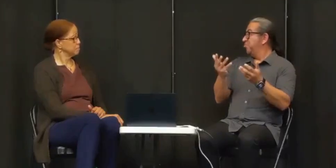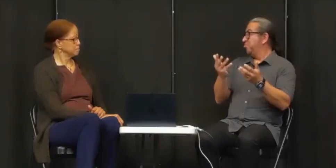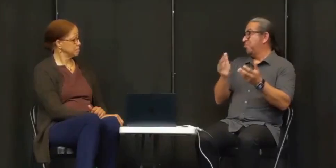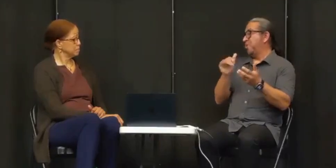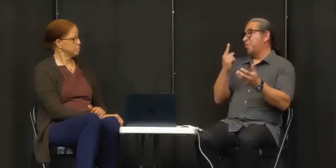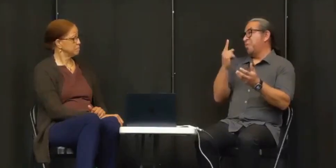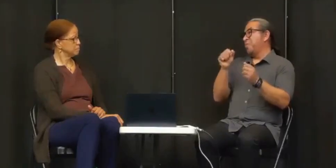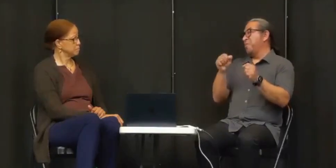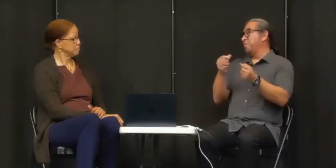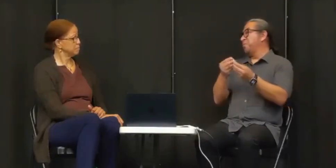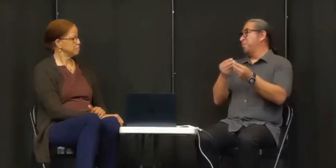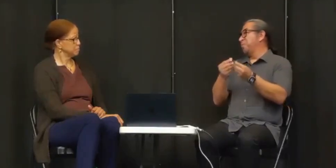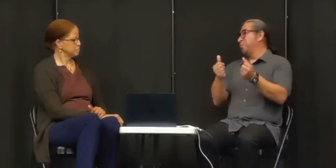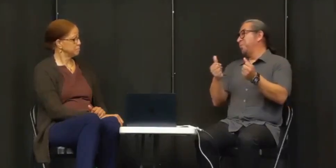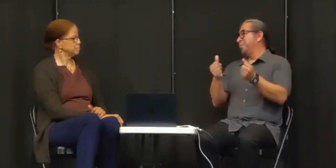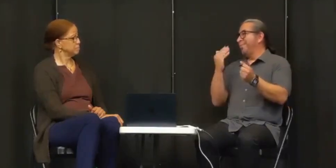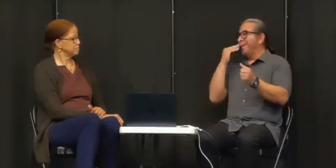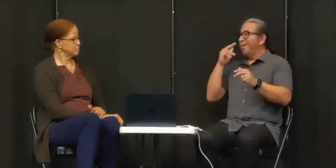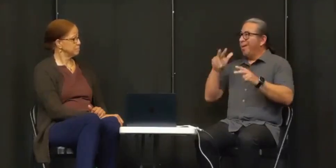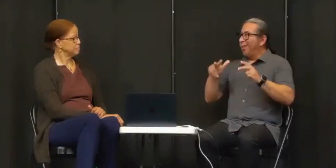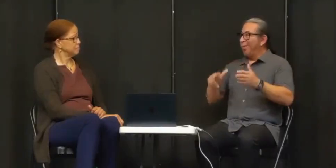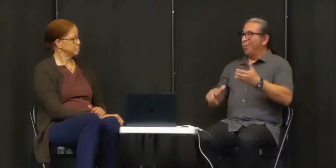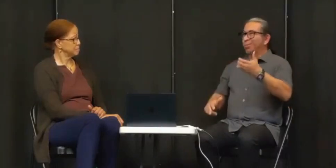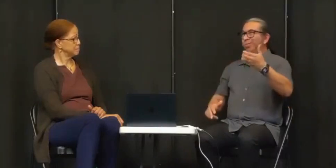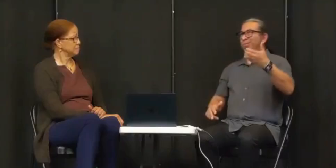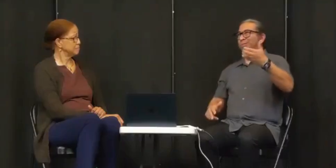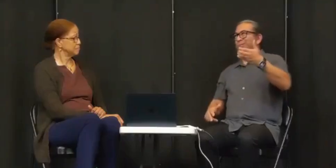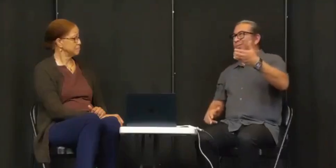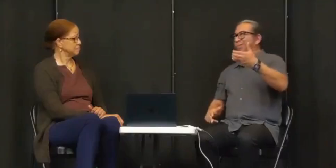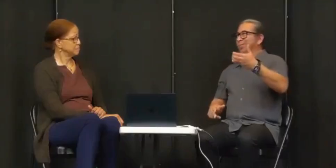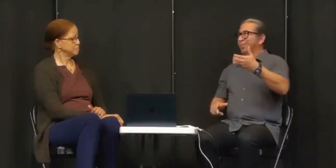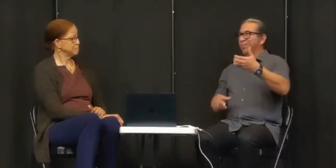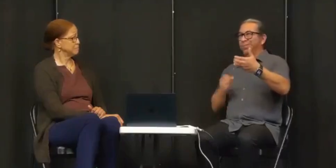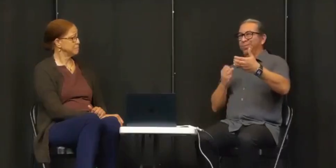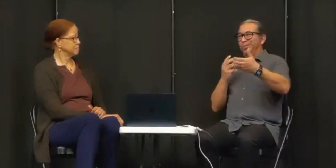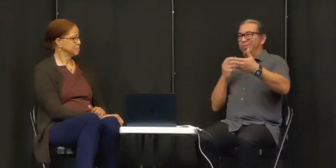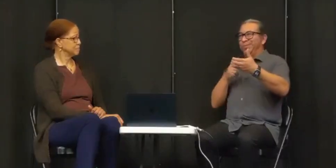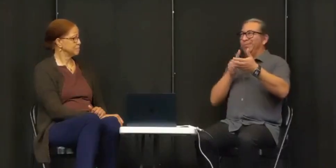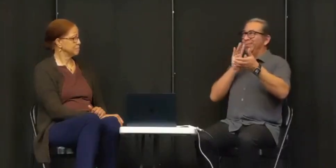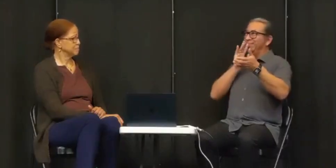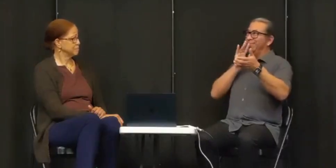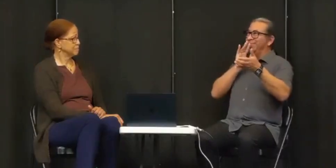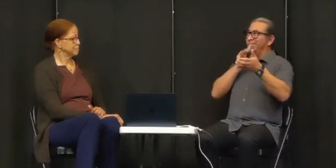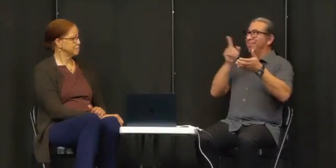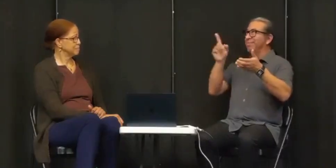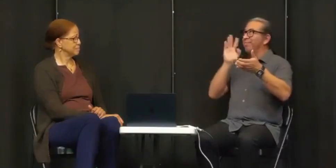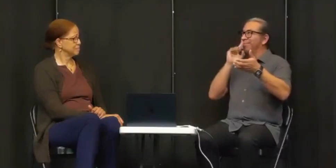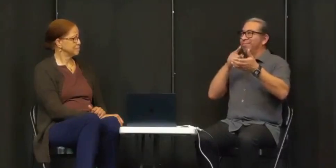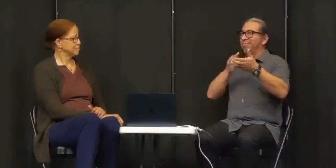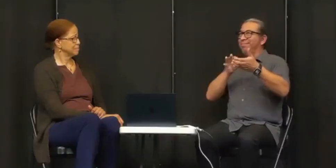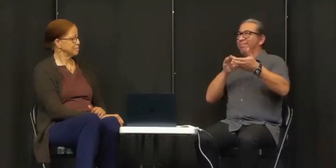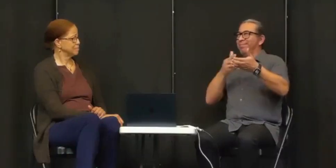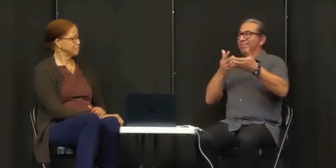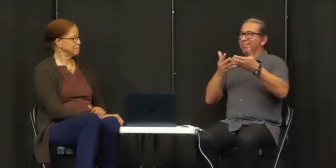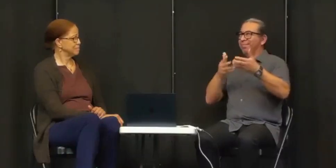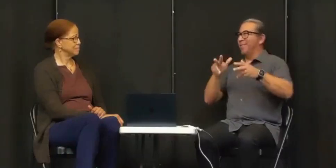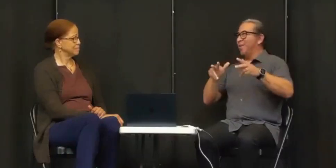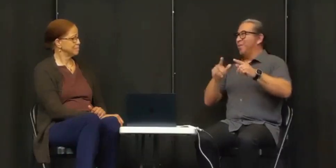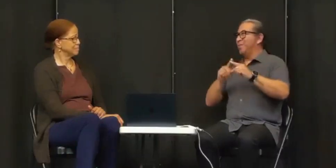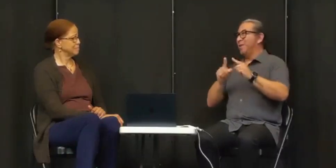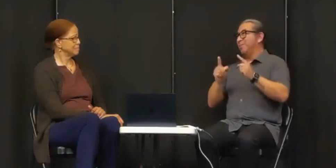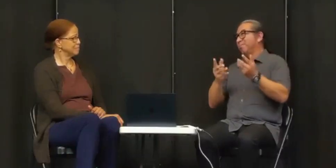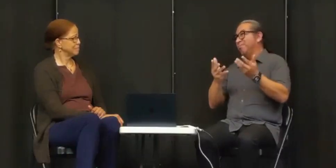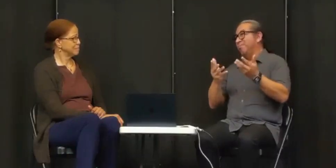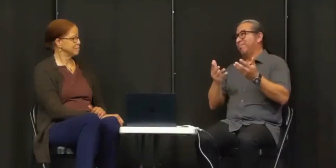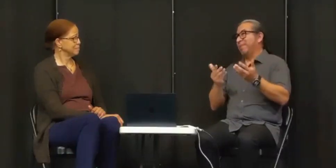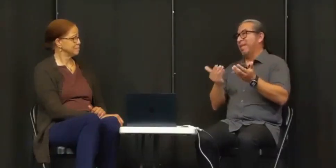You know, one company provides 20 minutes free, that can be a solution. I know it's awkward to have that phone there and you're, you know, everybody's talking and you're